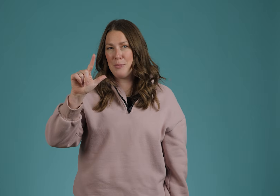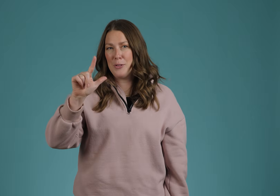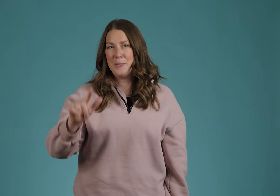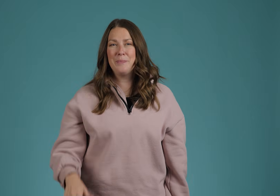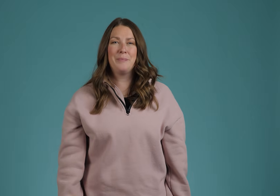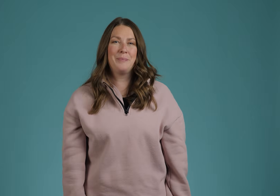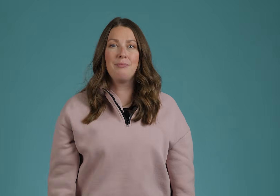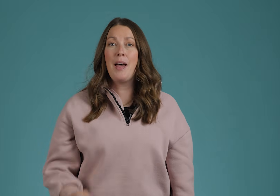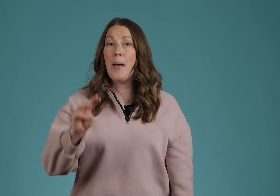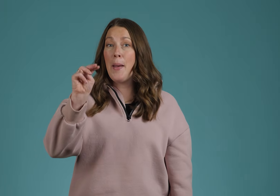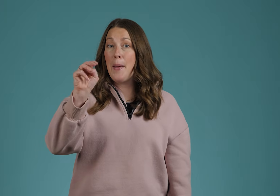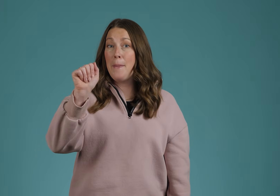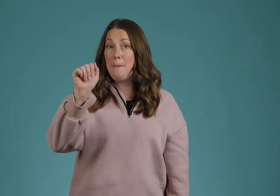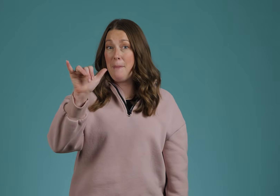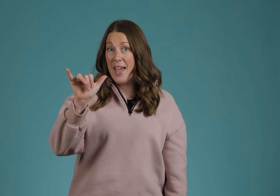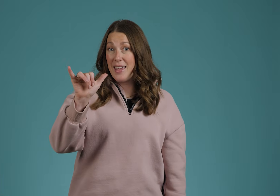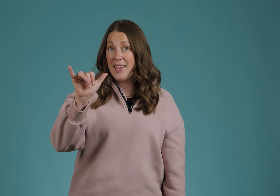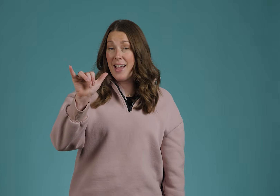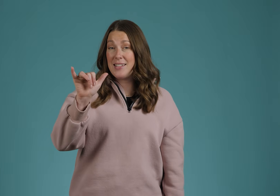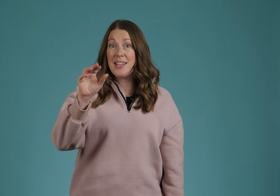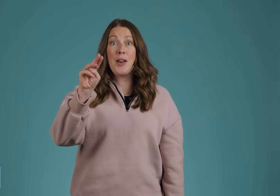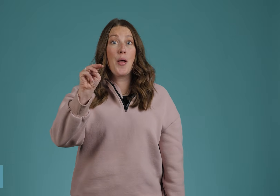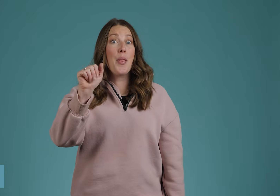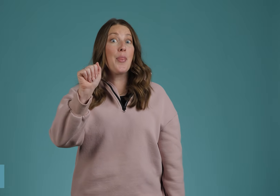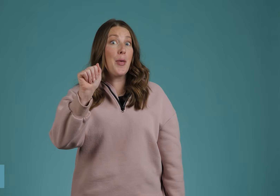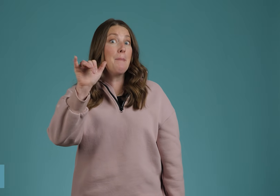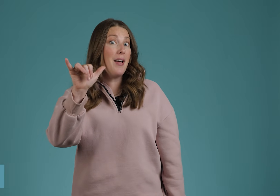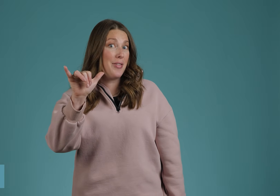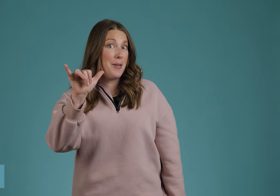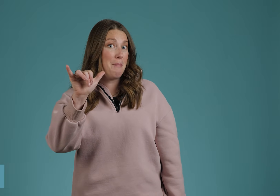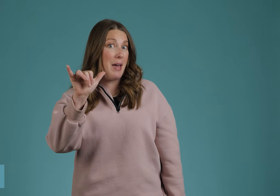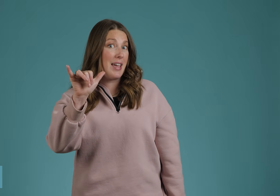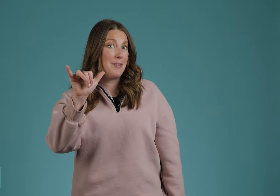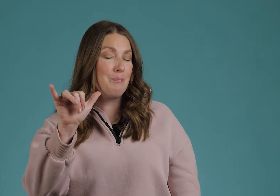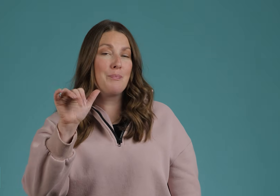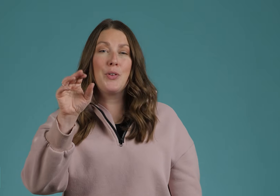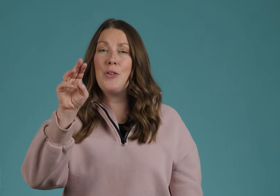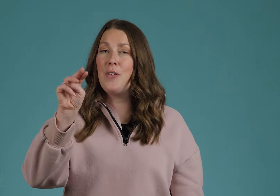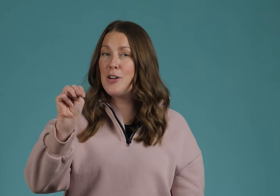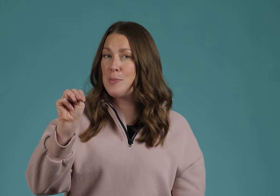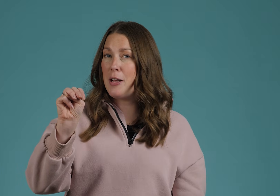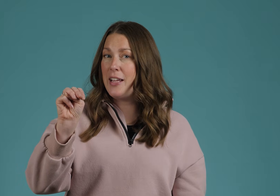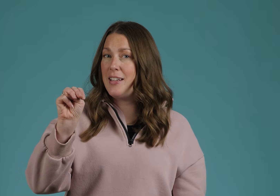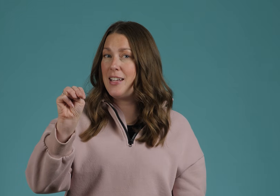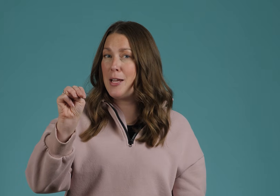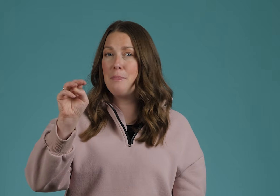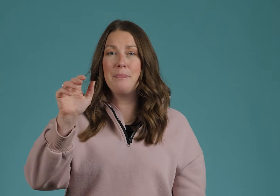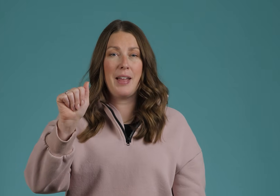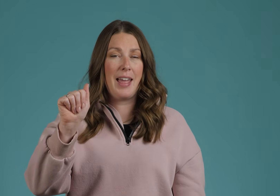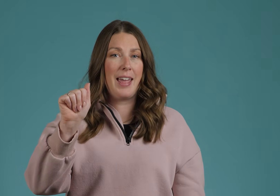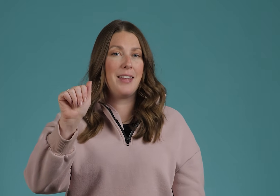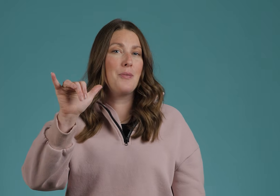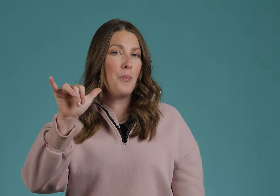April. May, as in the month May. You fingerspell it